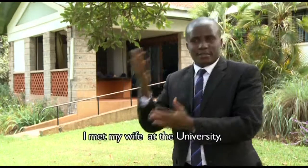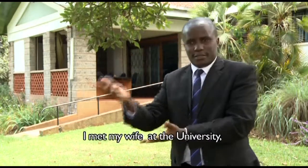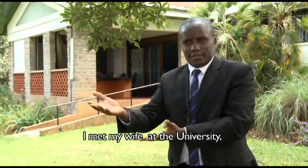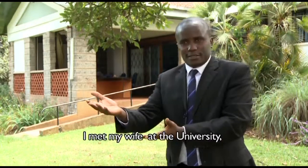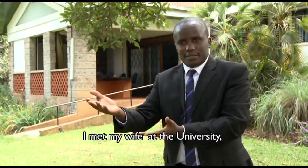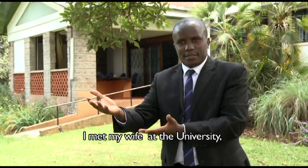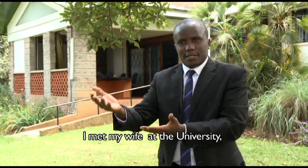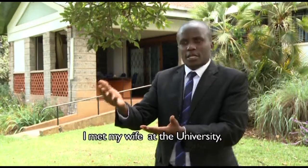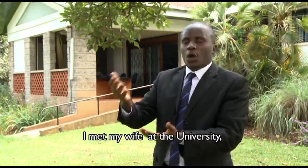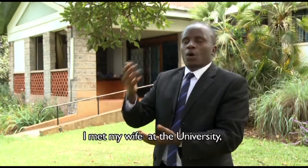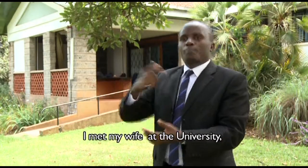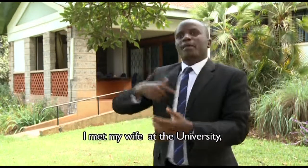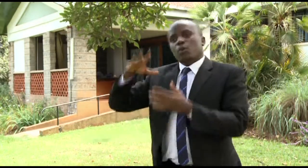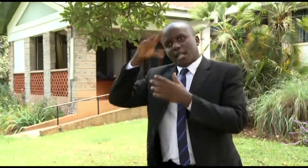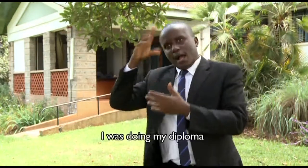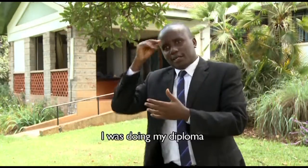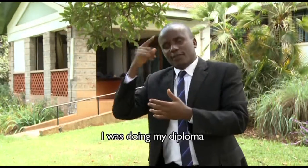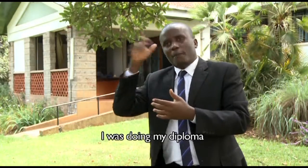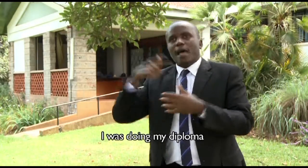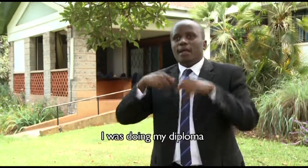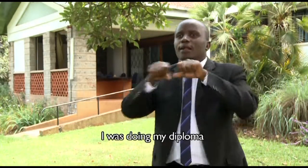I met my wife at the university. I was doing my diploma